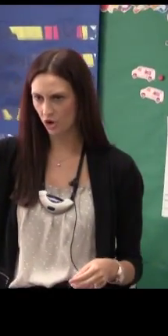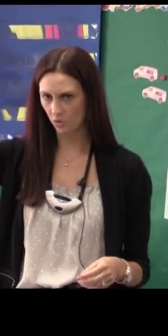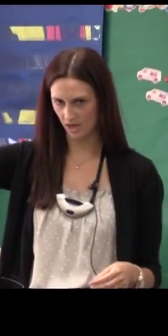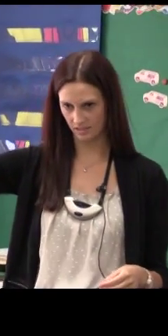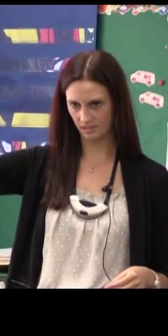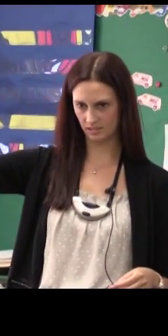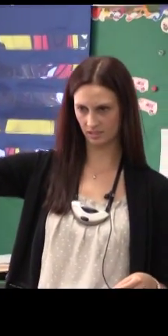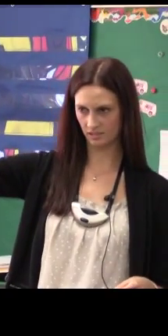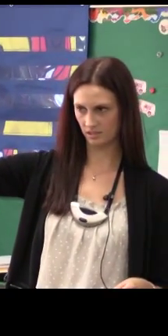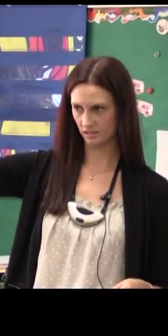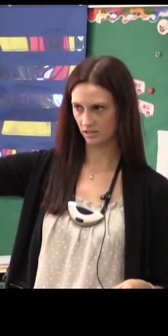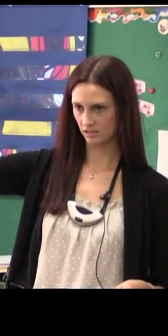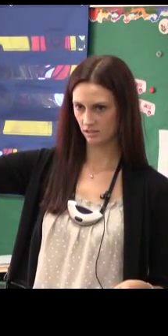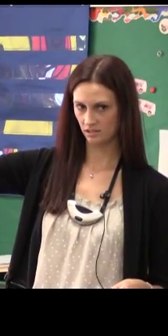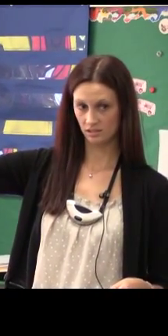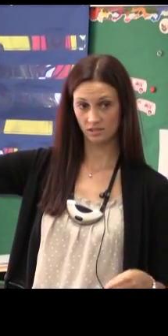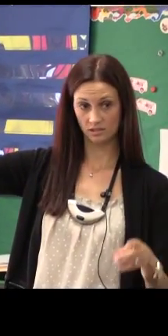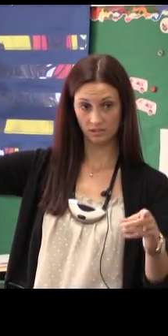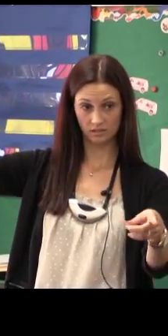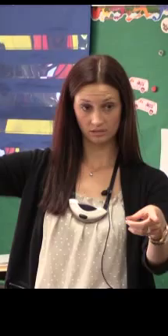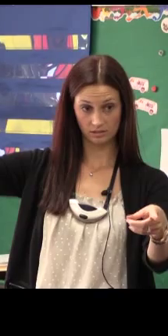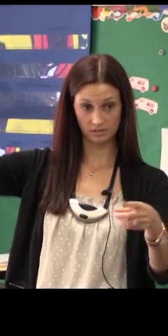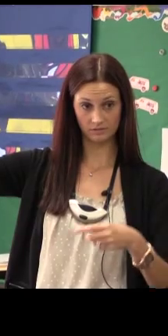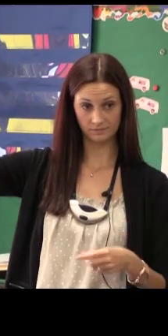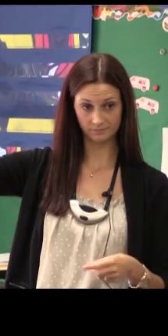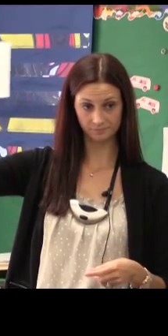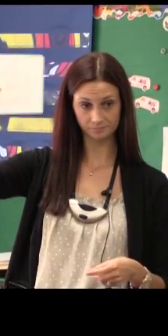bar show us?